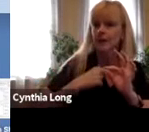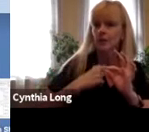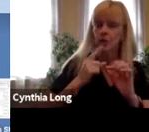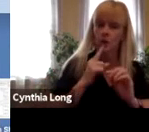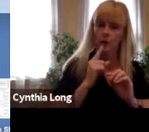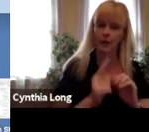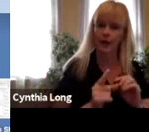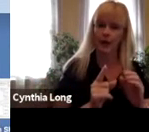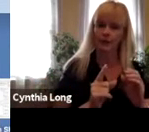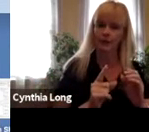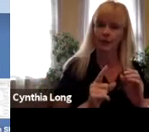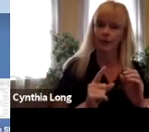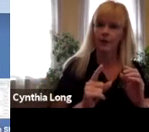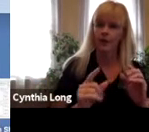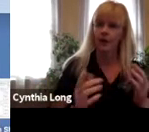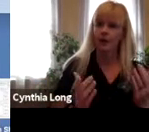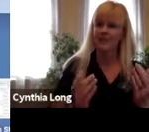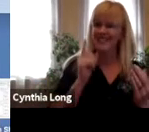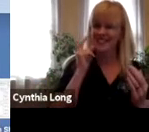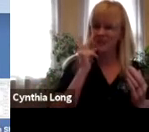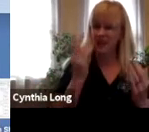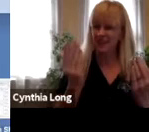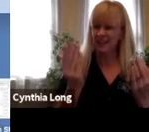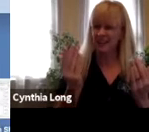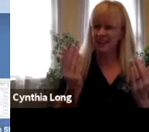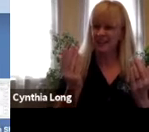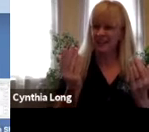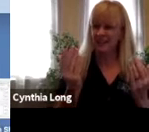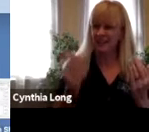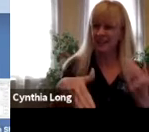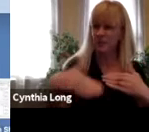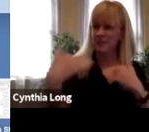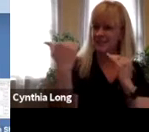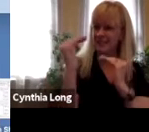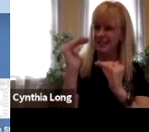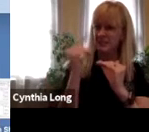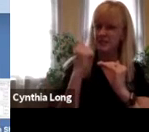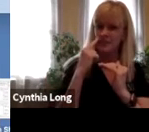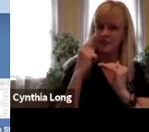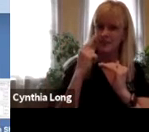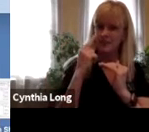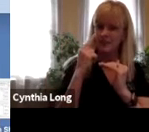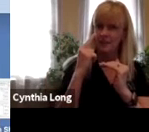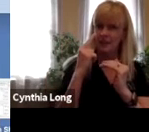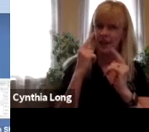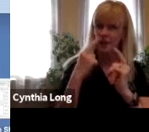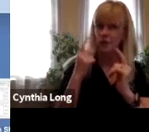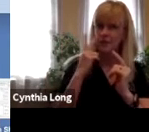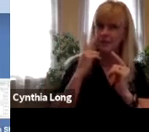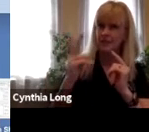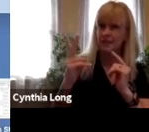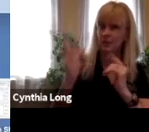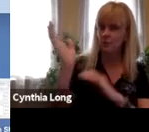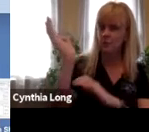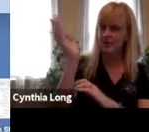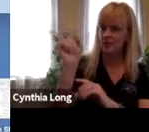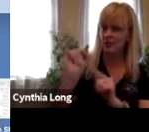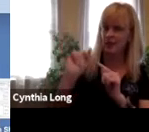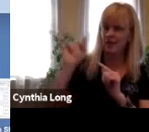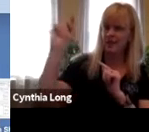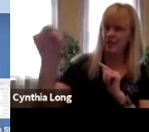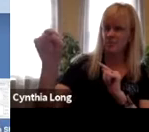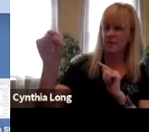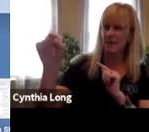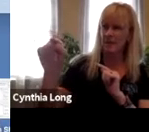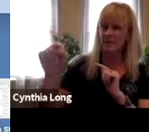or interpreting is because you can only have, it seemed like it was limited. I couldn't